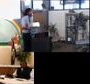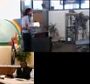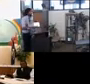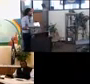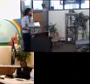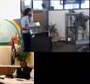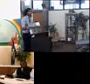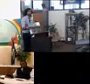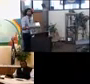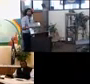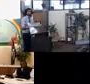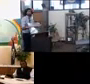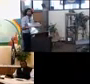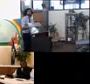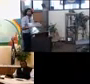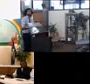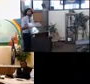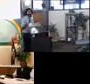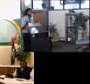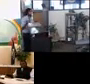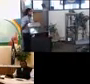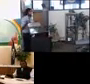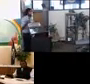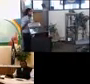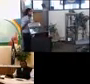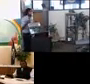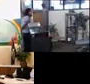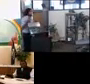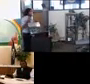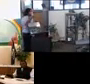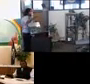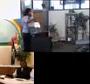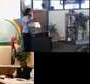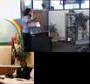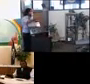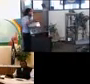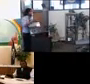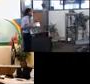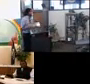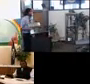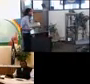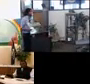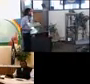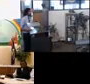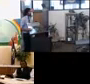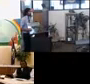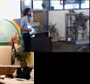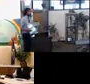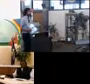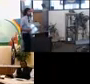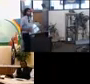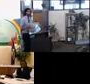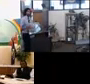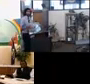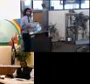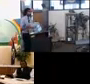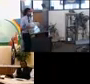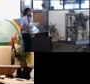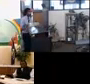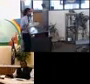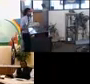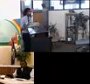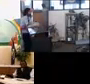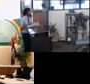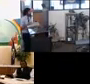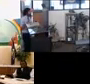create a environment where they'll be looking down and across the roof. So we're going to be reviewing several